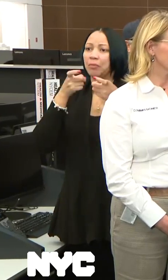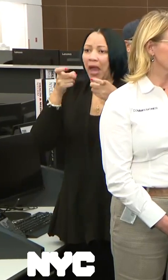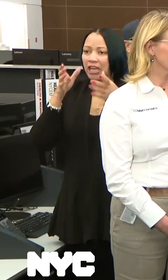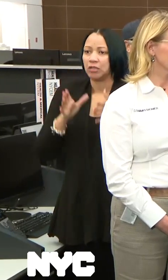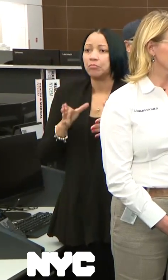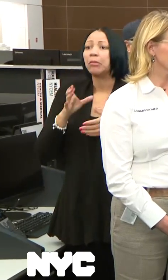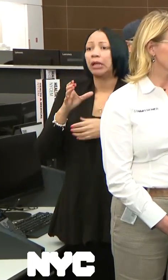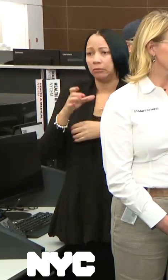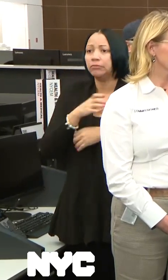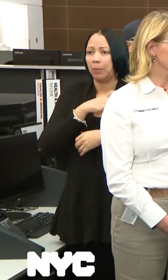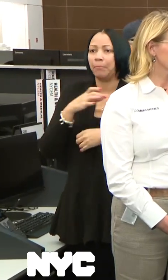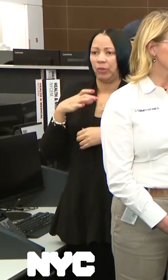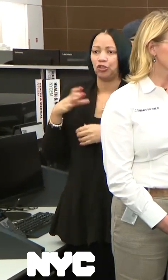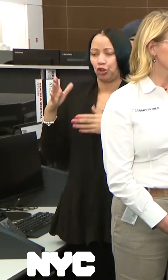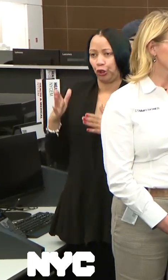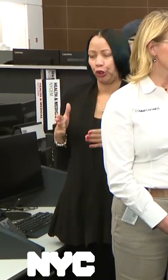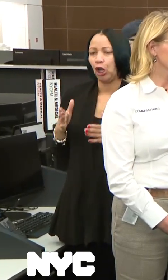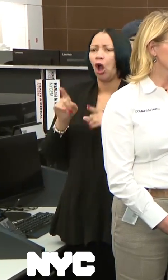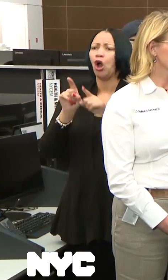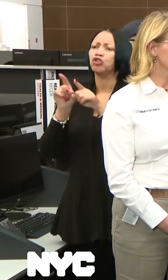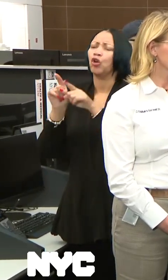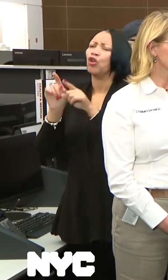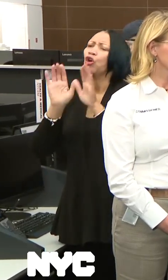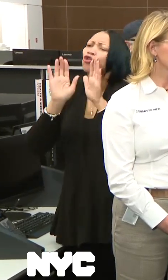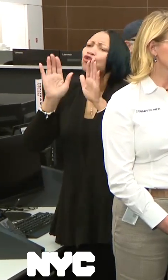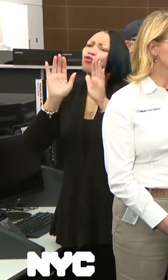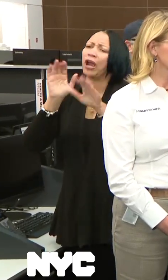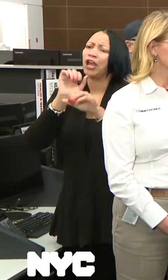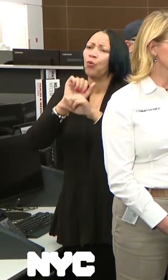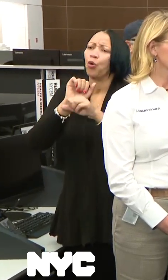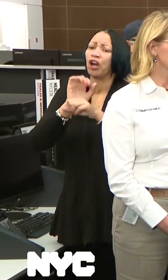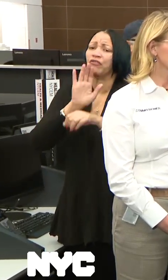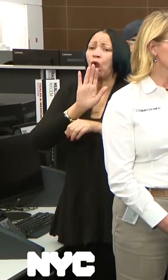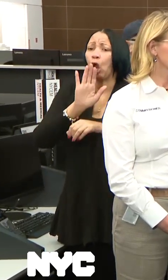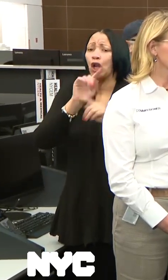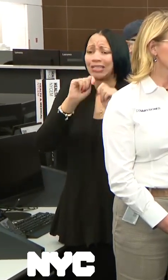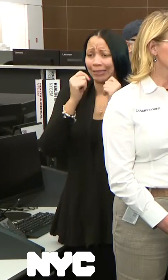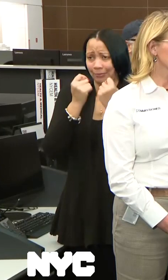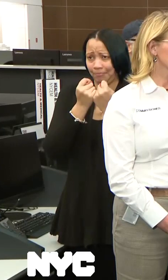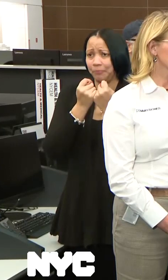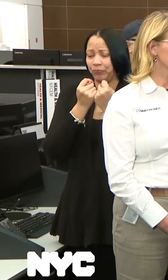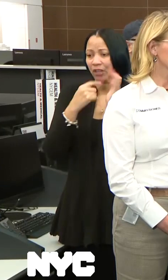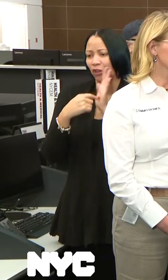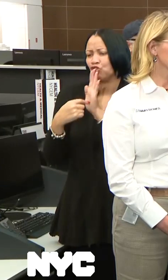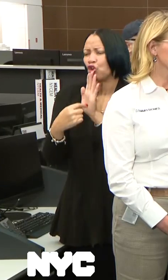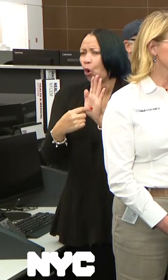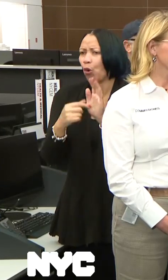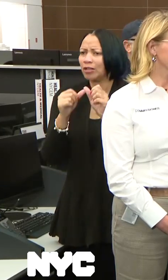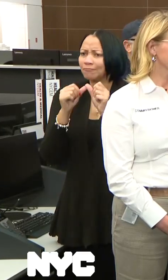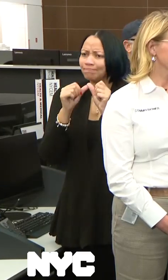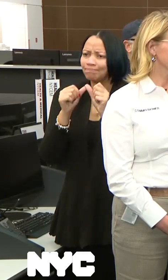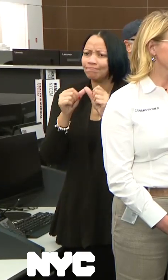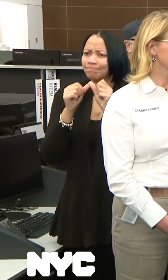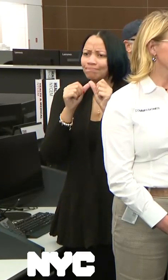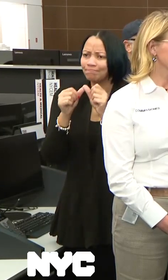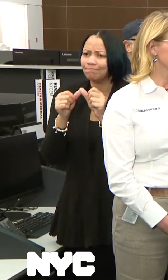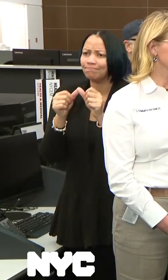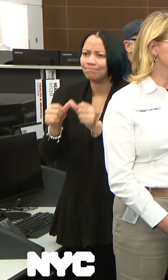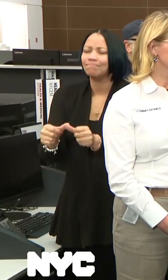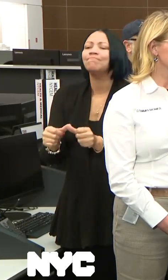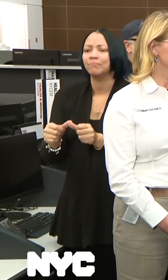Commissioner, for the great work that she and her team have done. They show us constantly in New York City what it looks